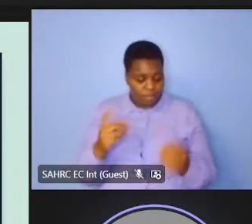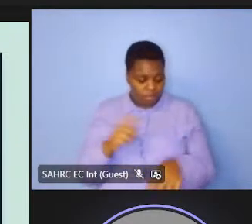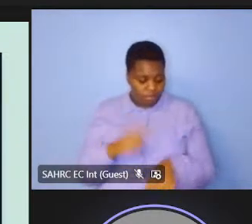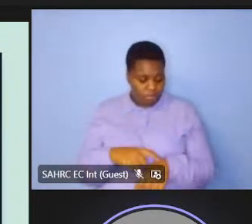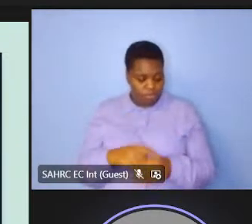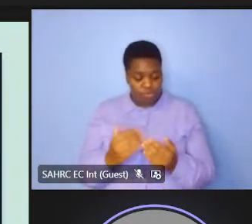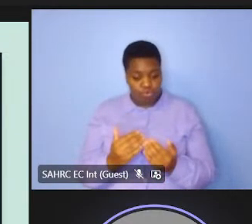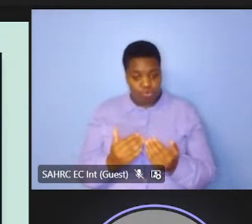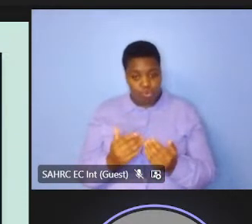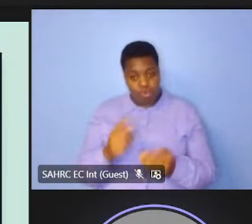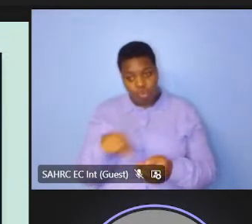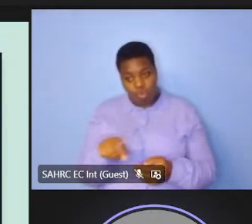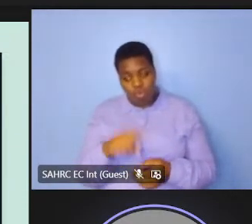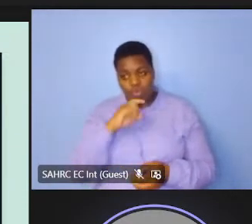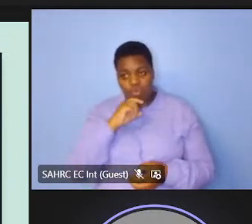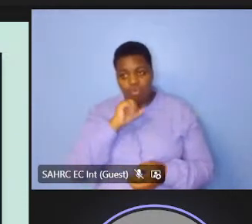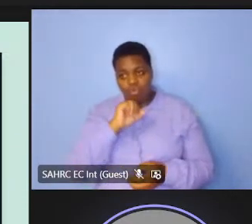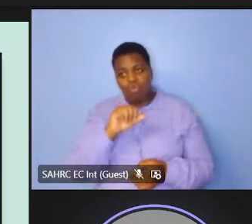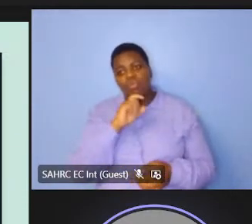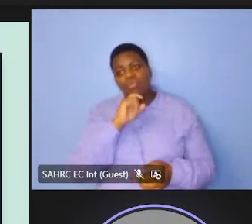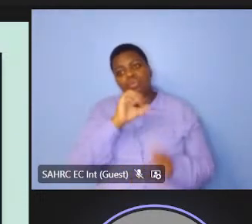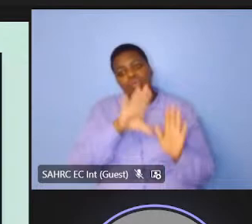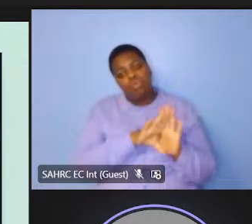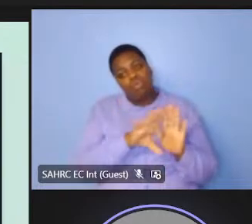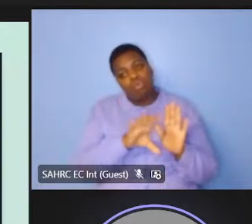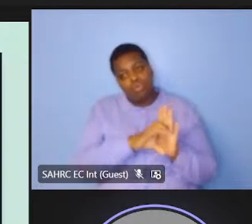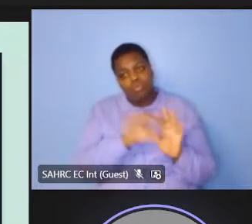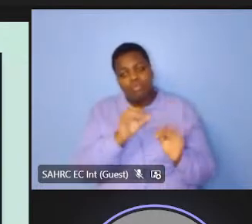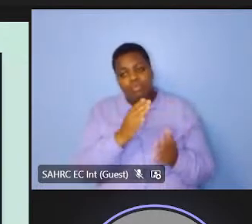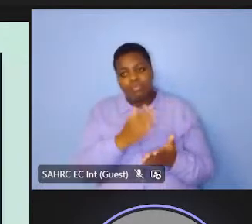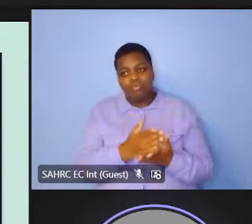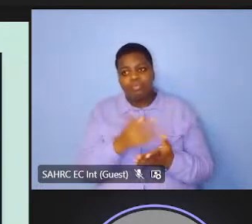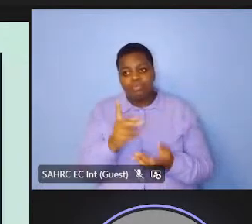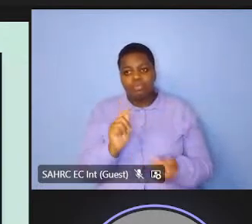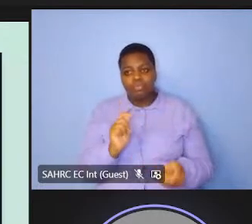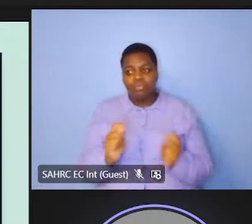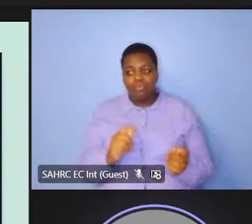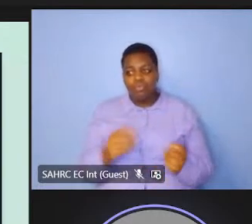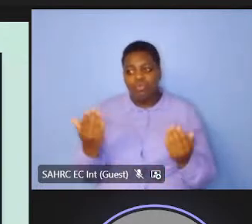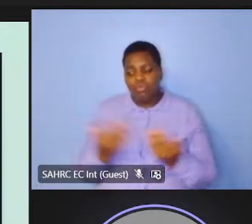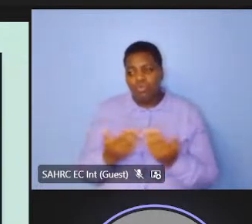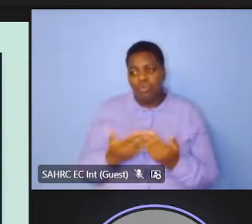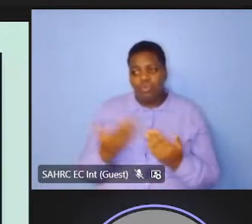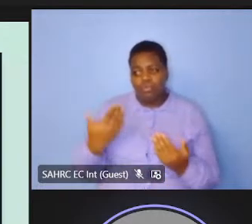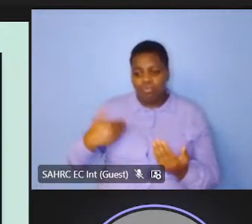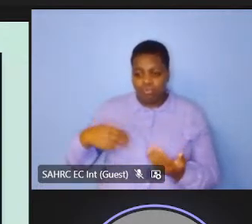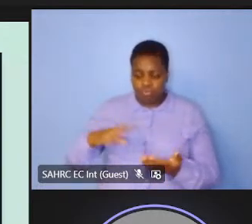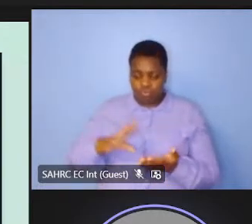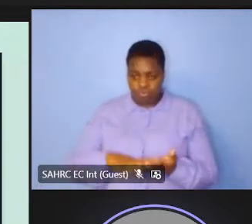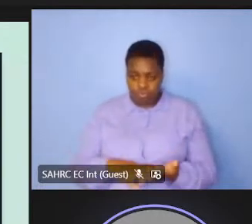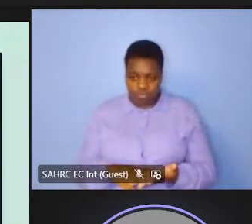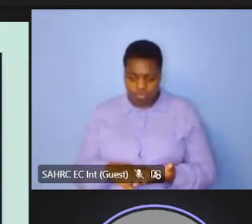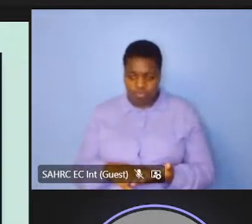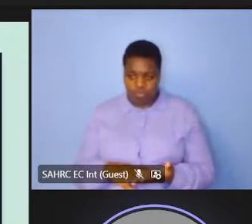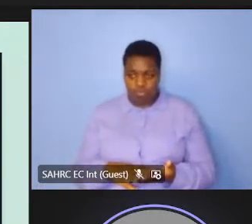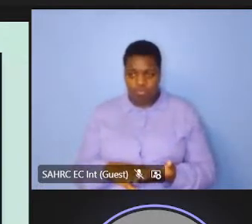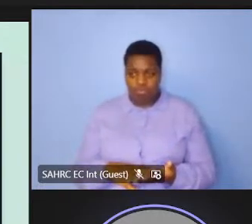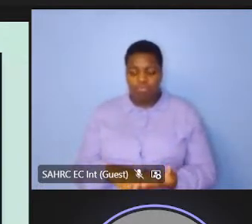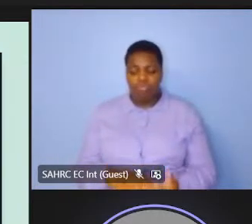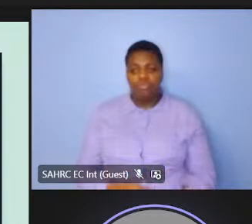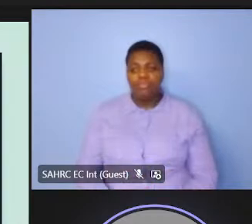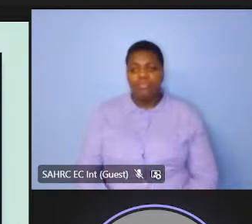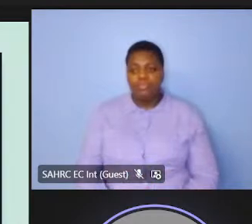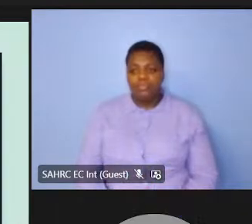schools use their school code of conduct in order to regulate school uniform within their schooling